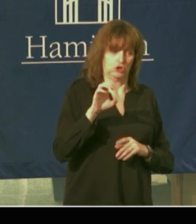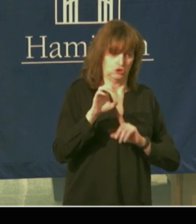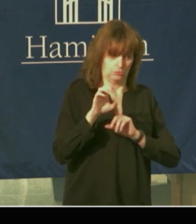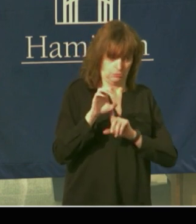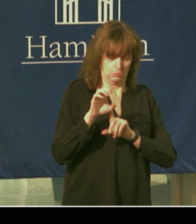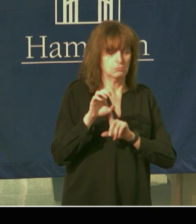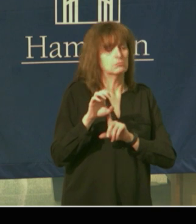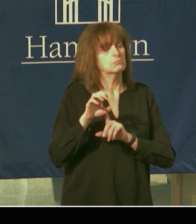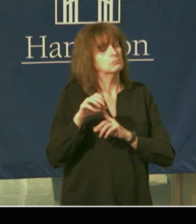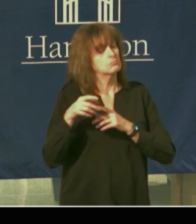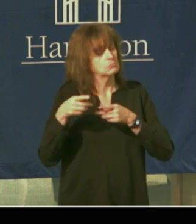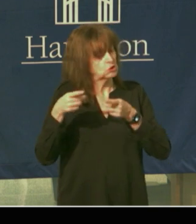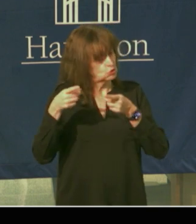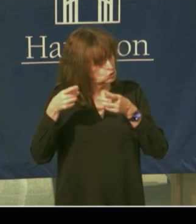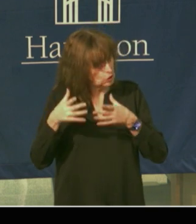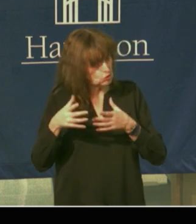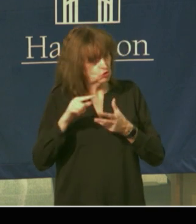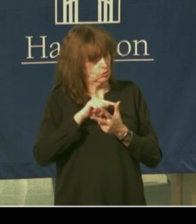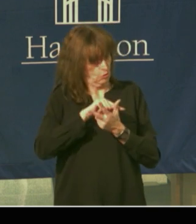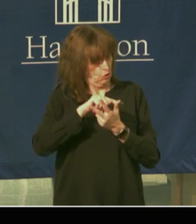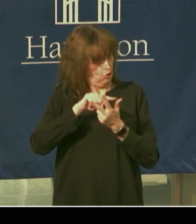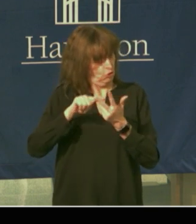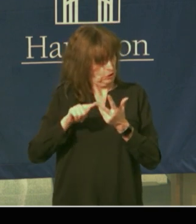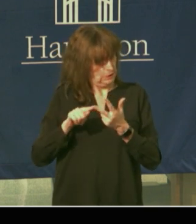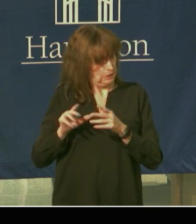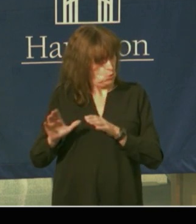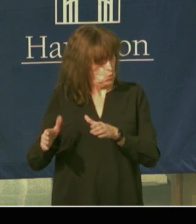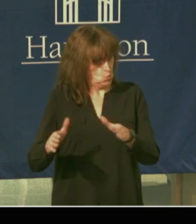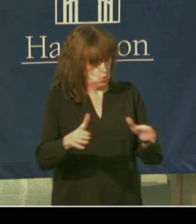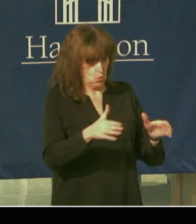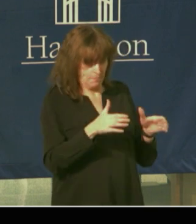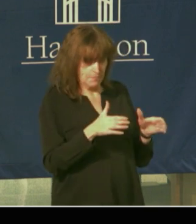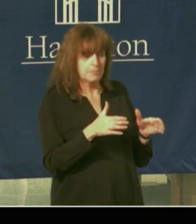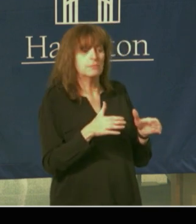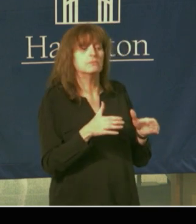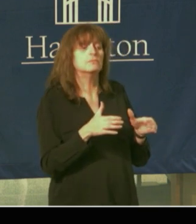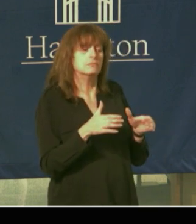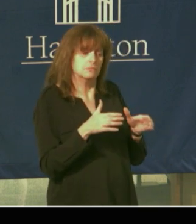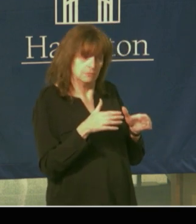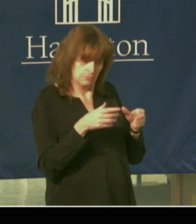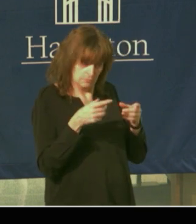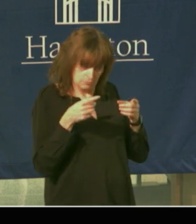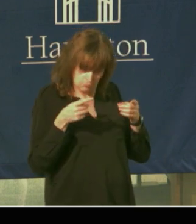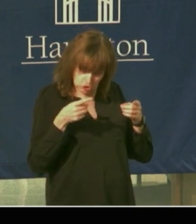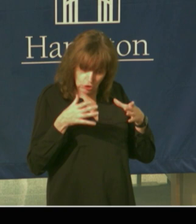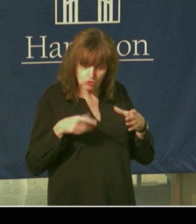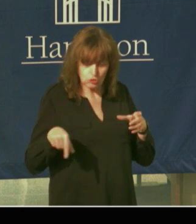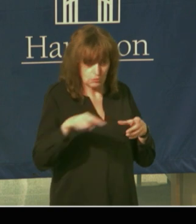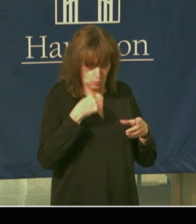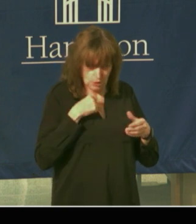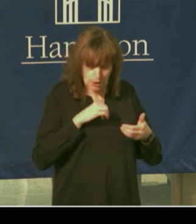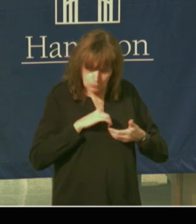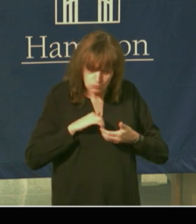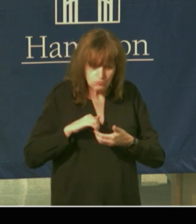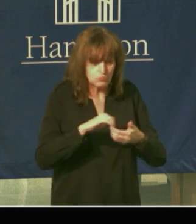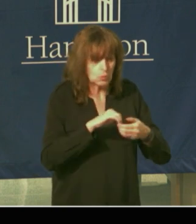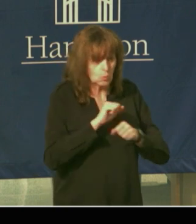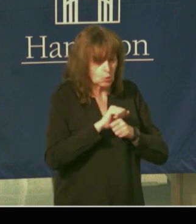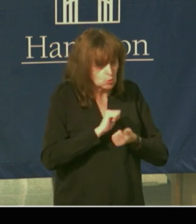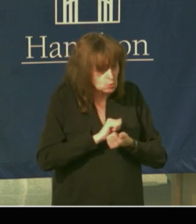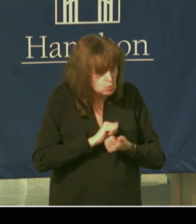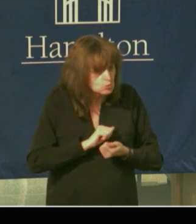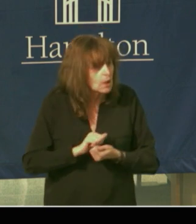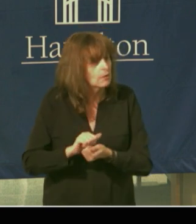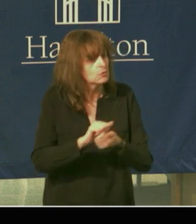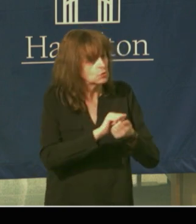holistic approach to this in partnership with the chamber to have a look at not only business continuity, as much as we can right now, as